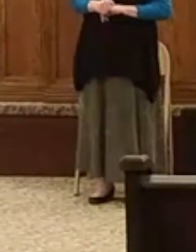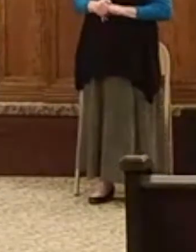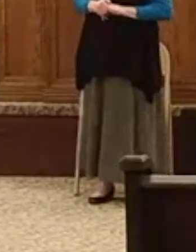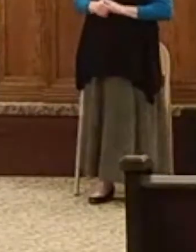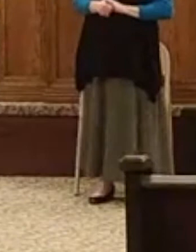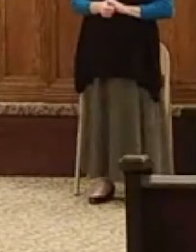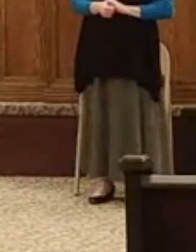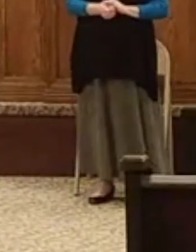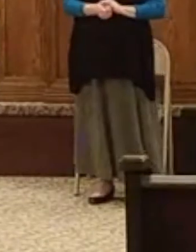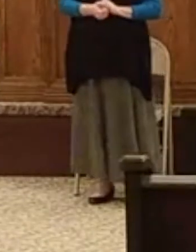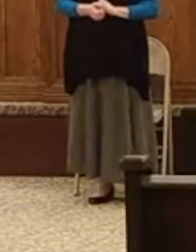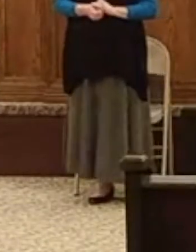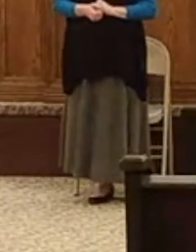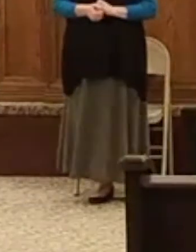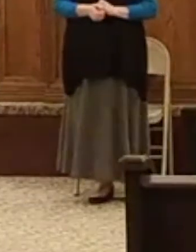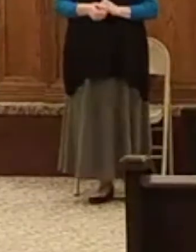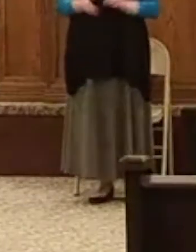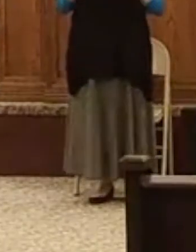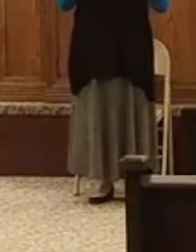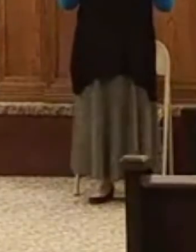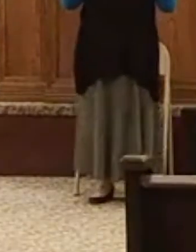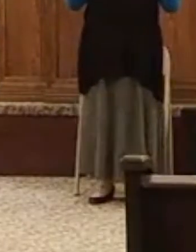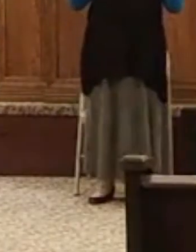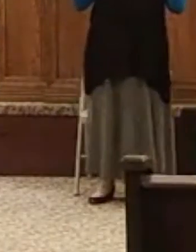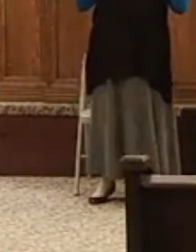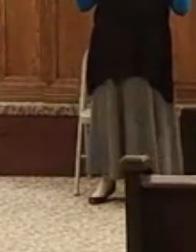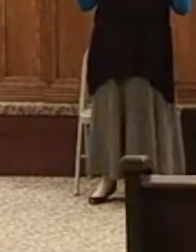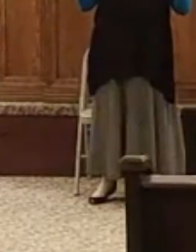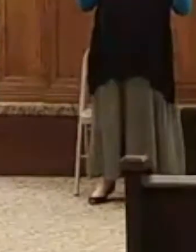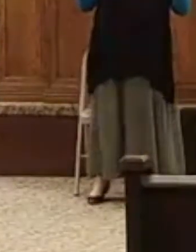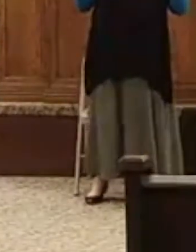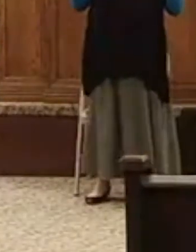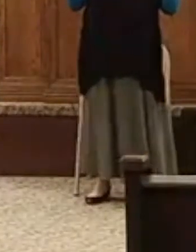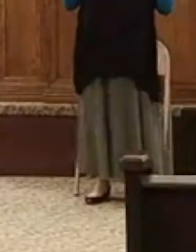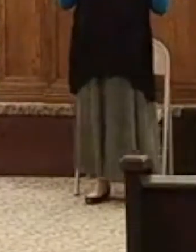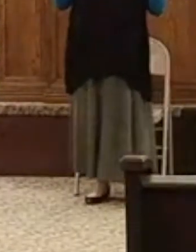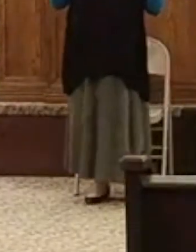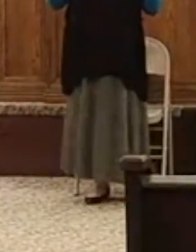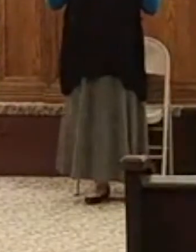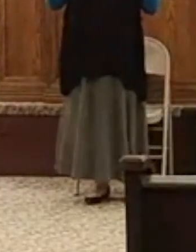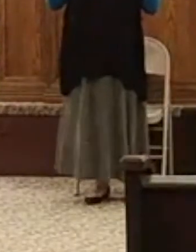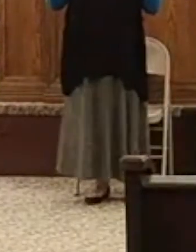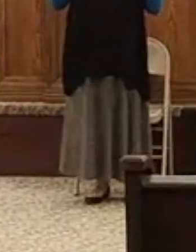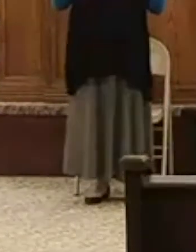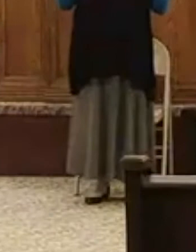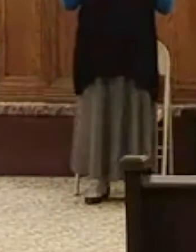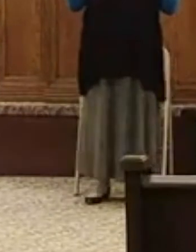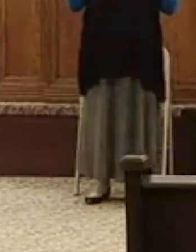Yes.